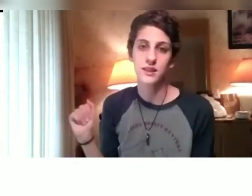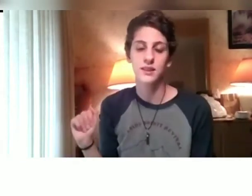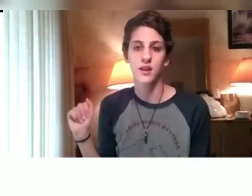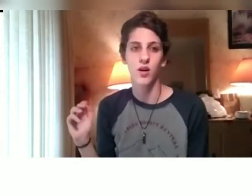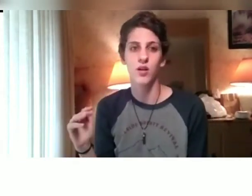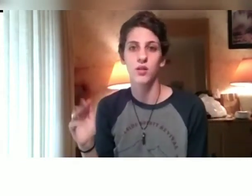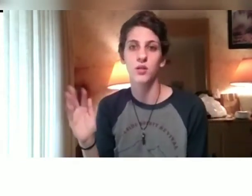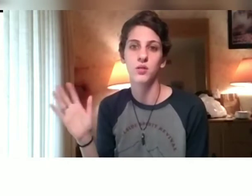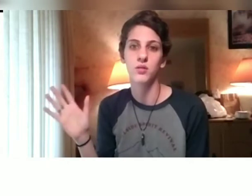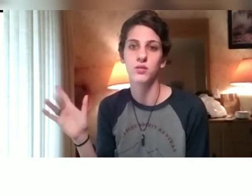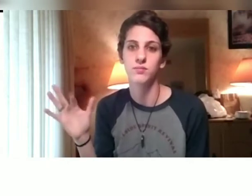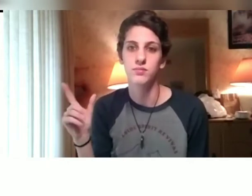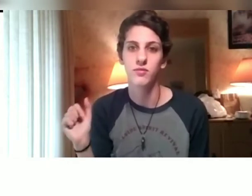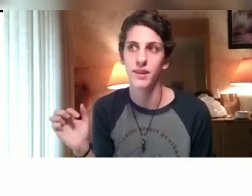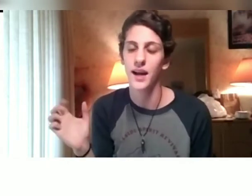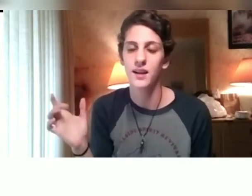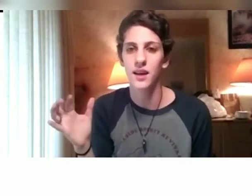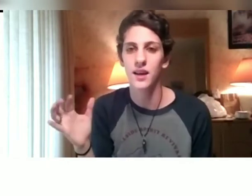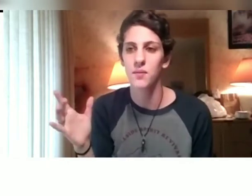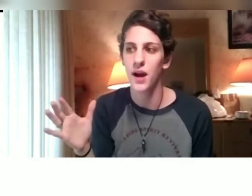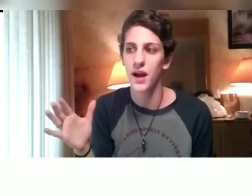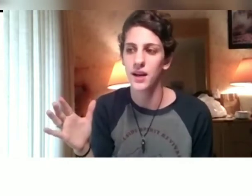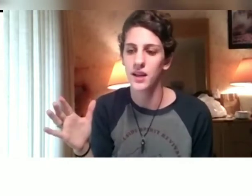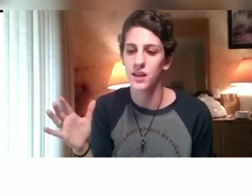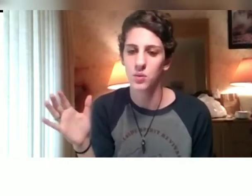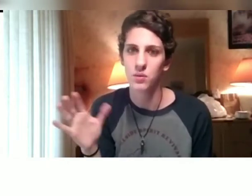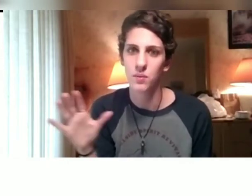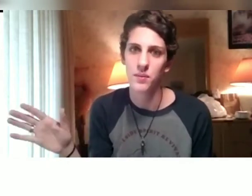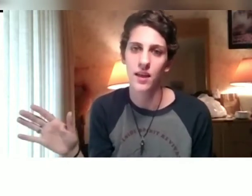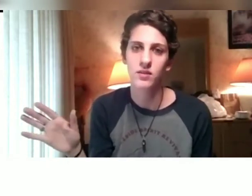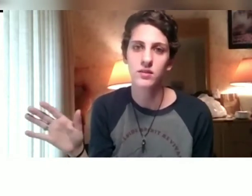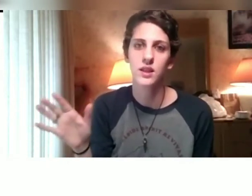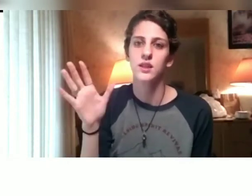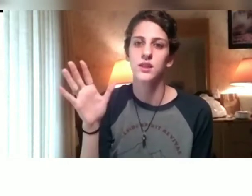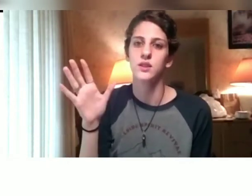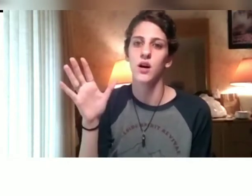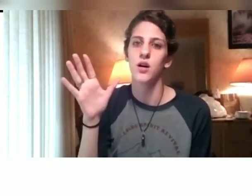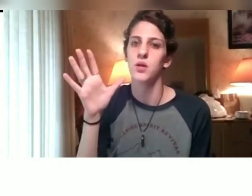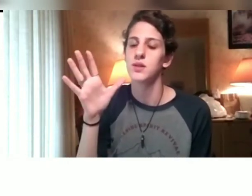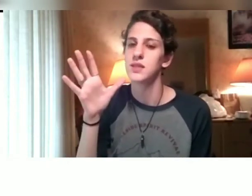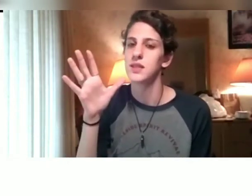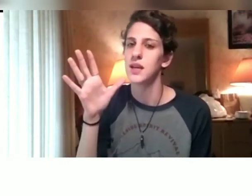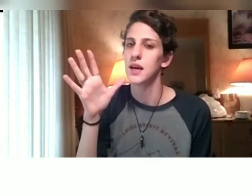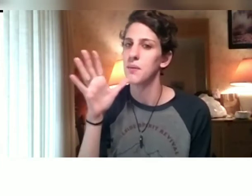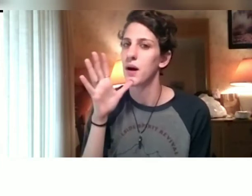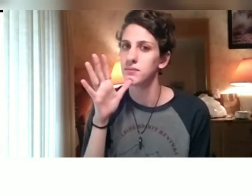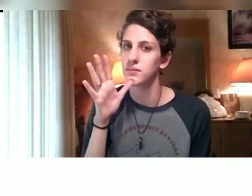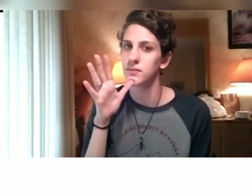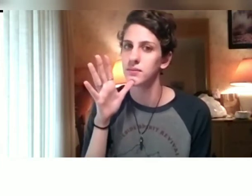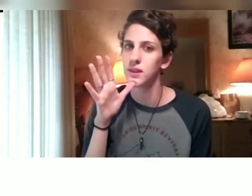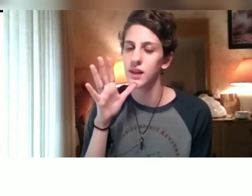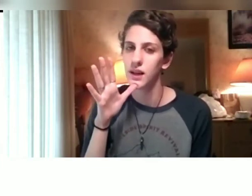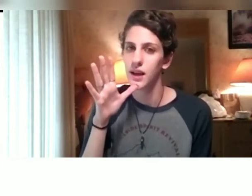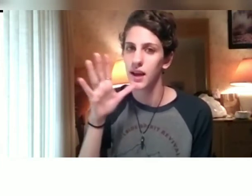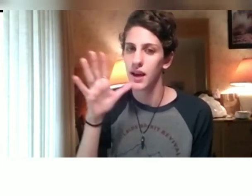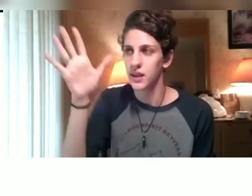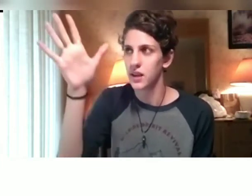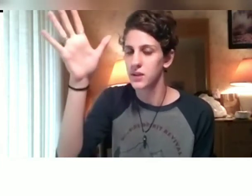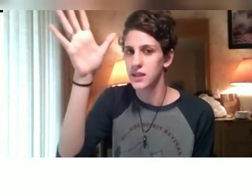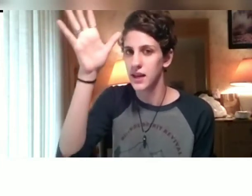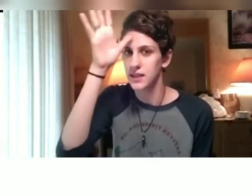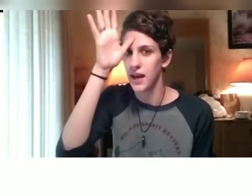parents all kind of like combining the word mom and dad together. So you would say mom, and then